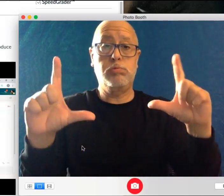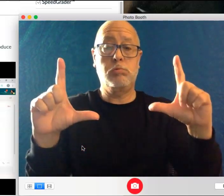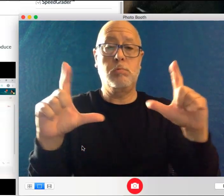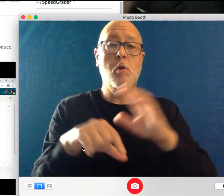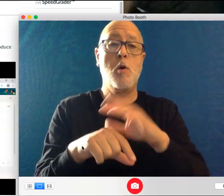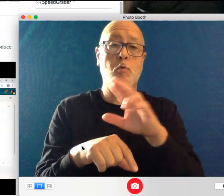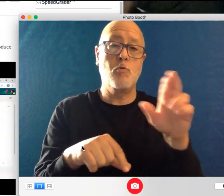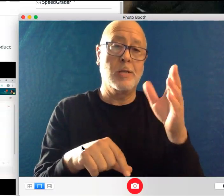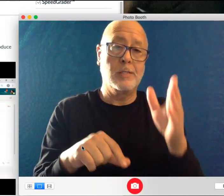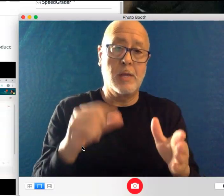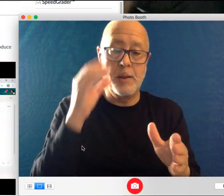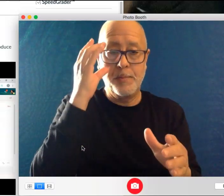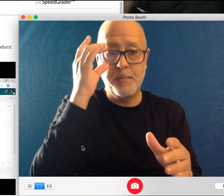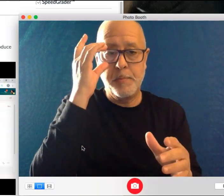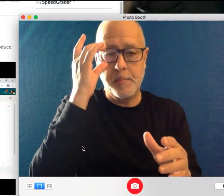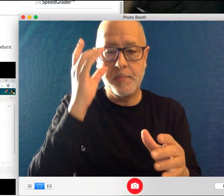side.